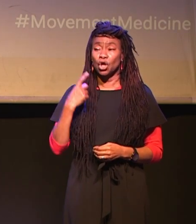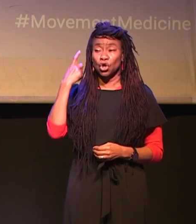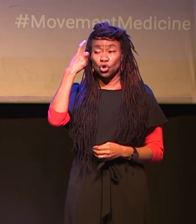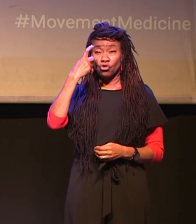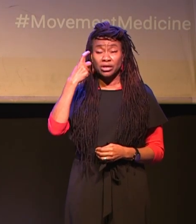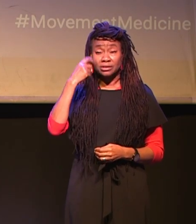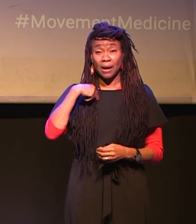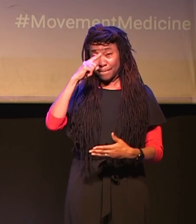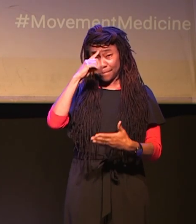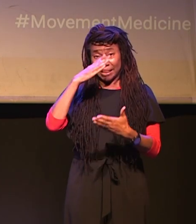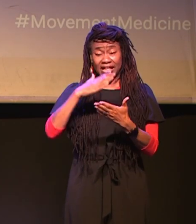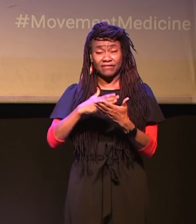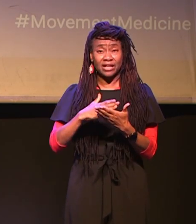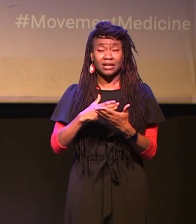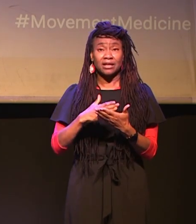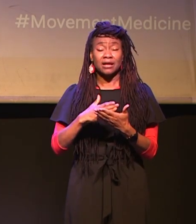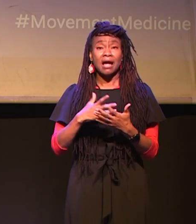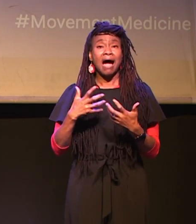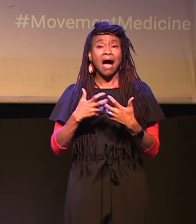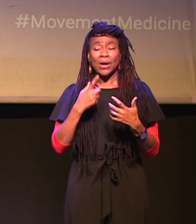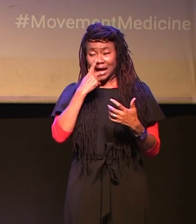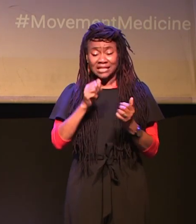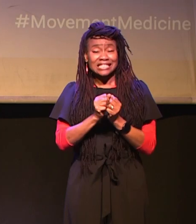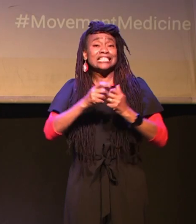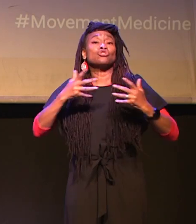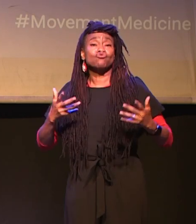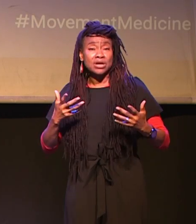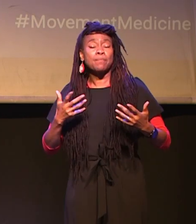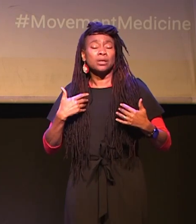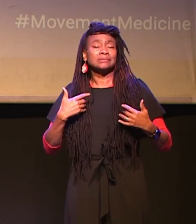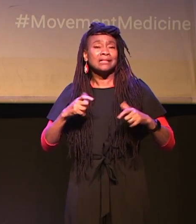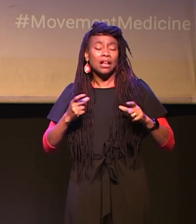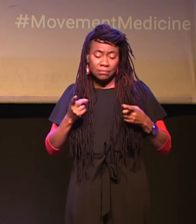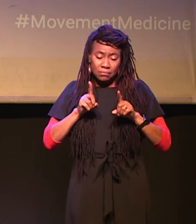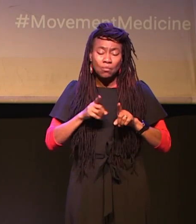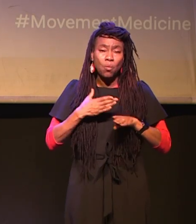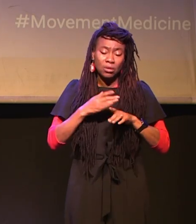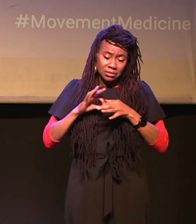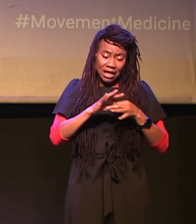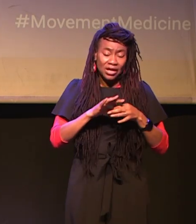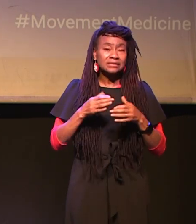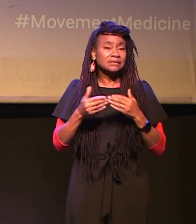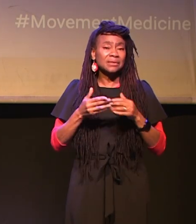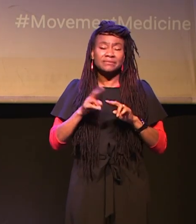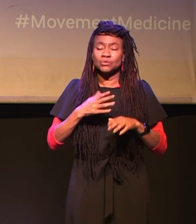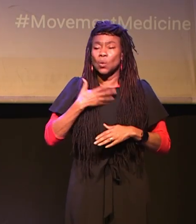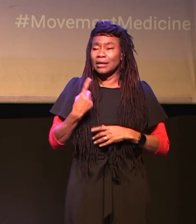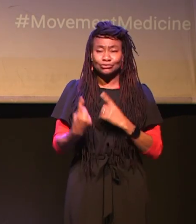this idea of finding ways to disagree and moving alongside each other, even if we don't like each other. And I'm curious